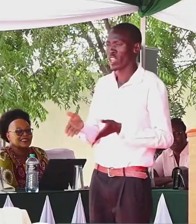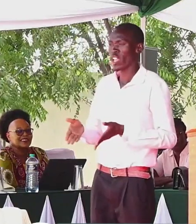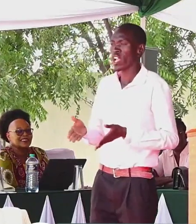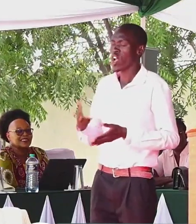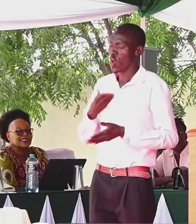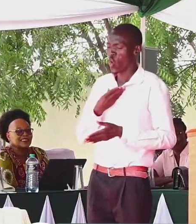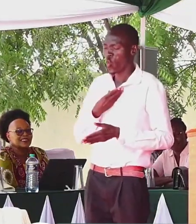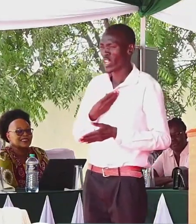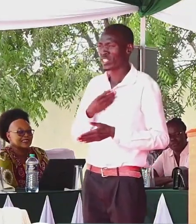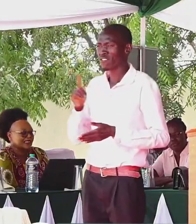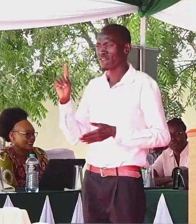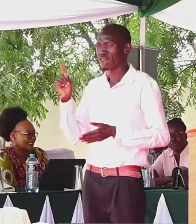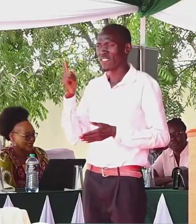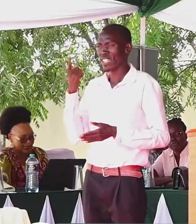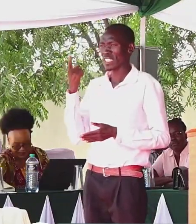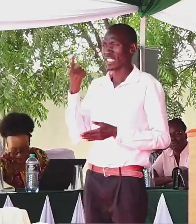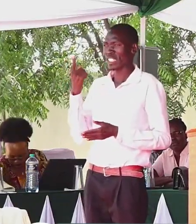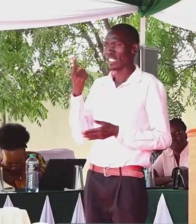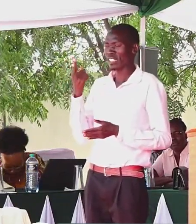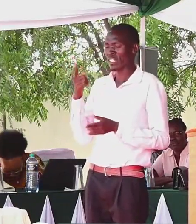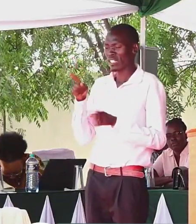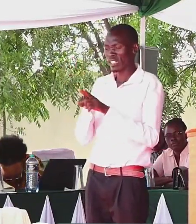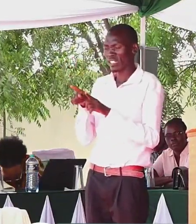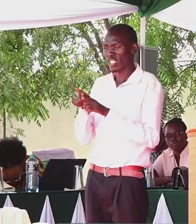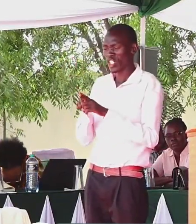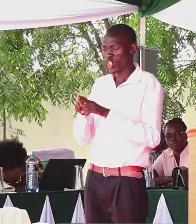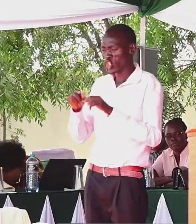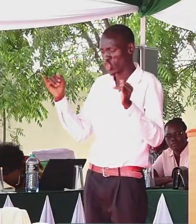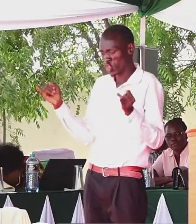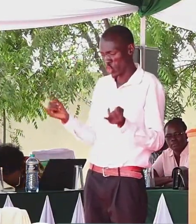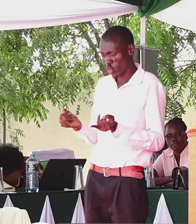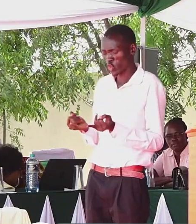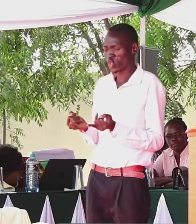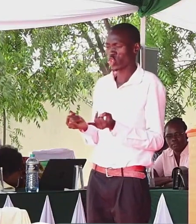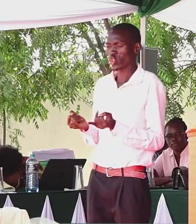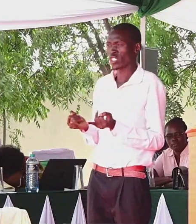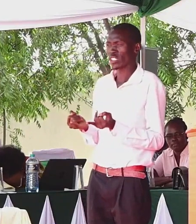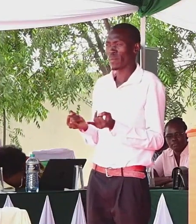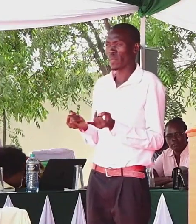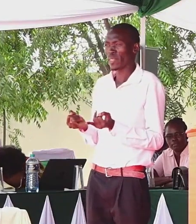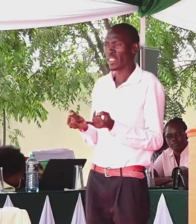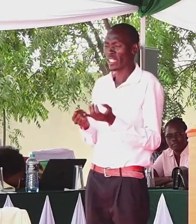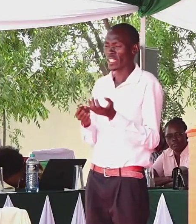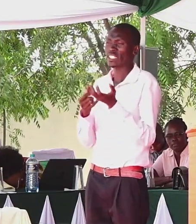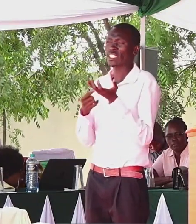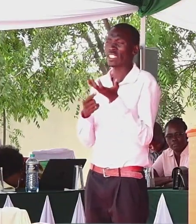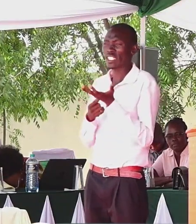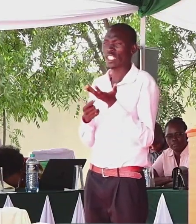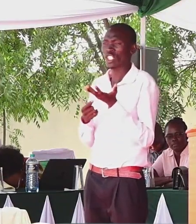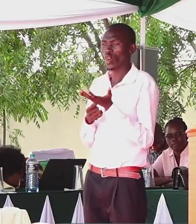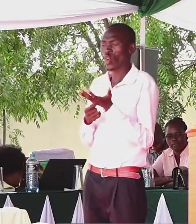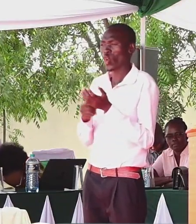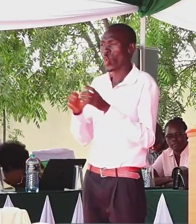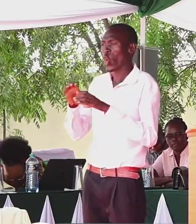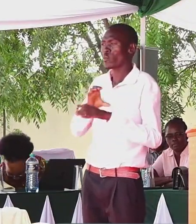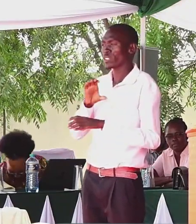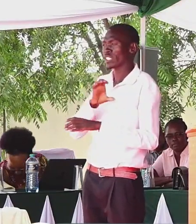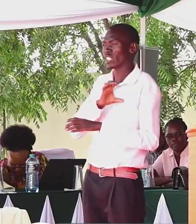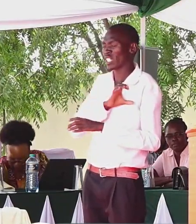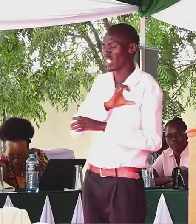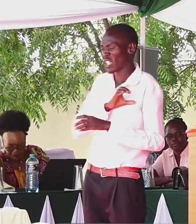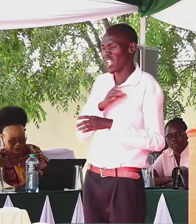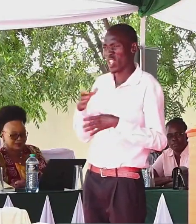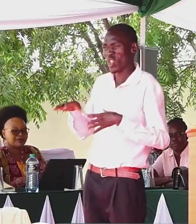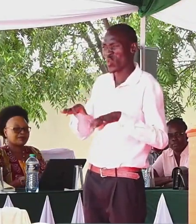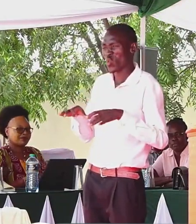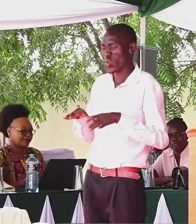to firstly, Your Excellency, introduce the technical committee. I did not do this